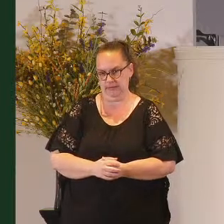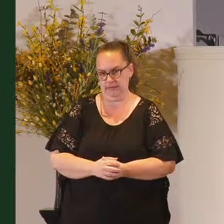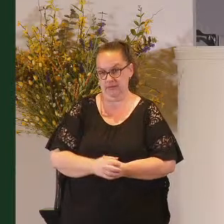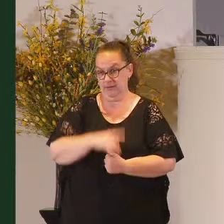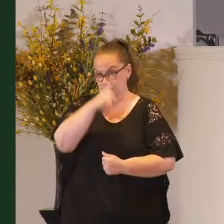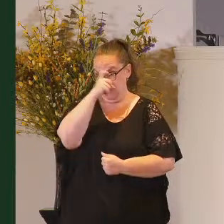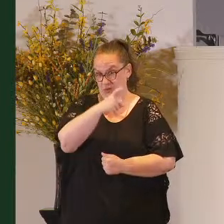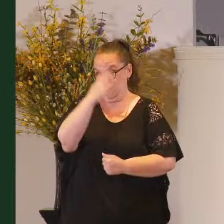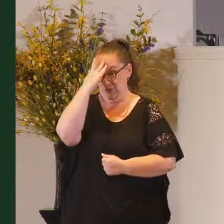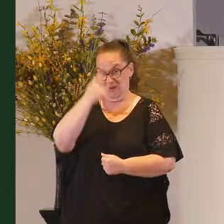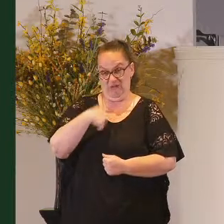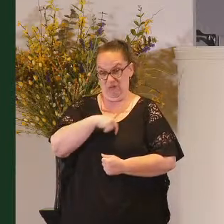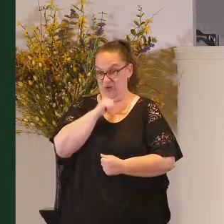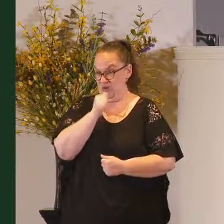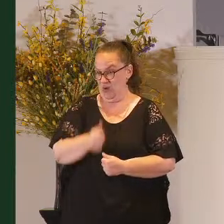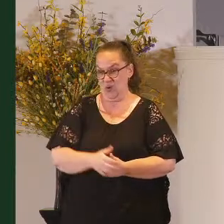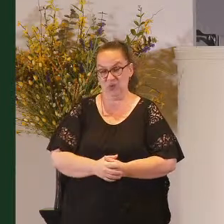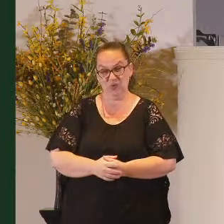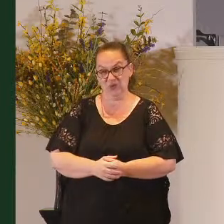Because you know what? If we don't,